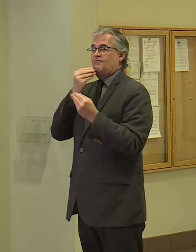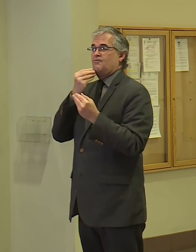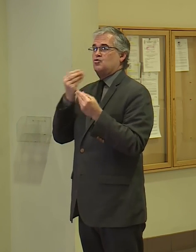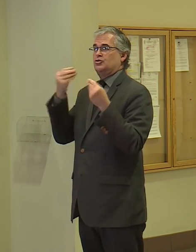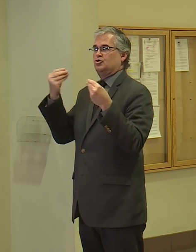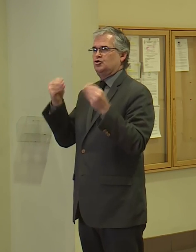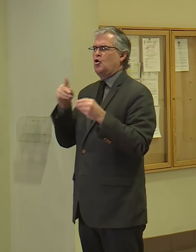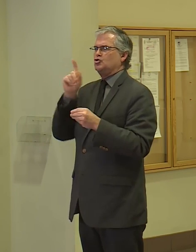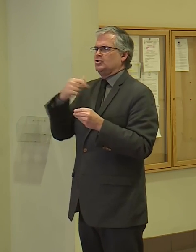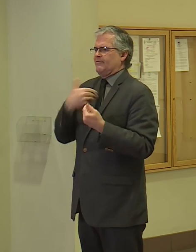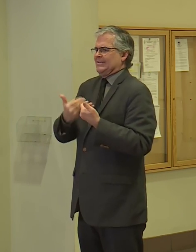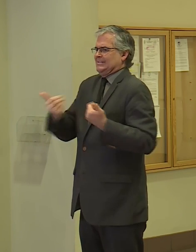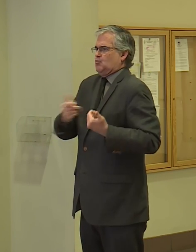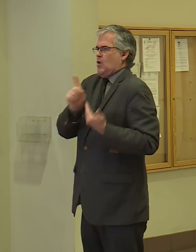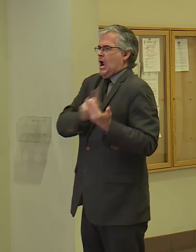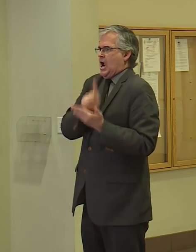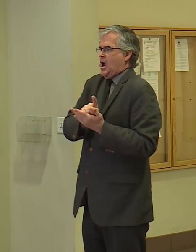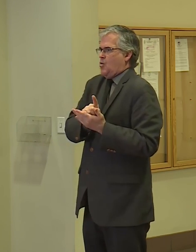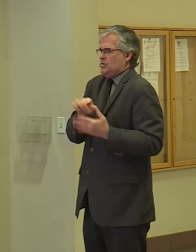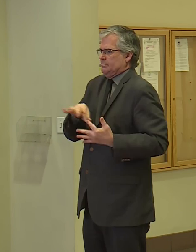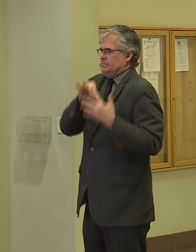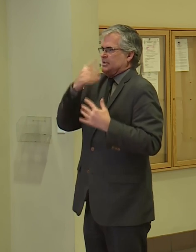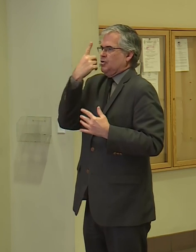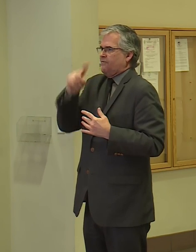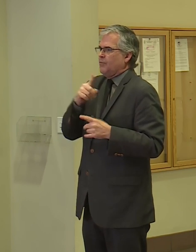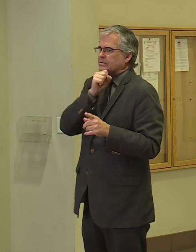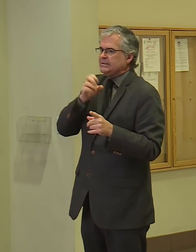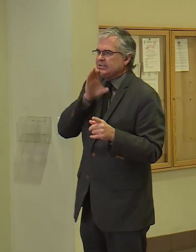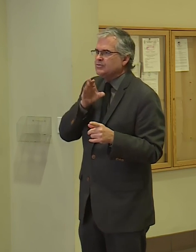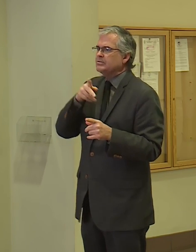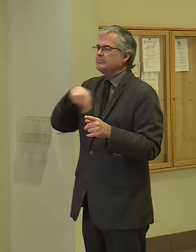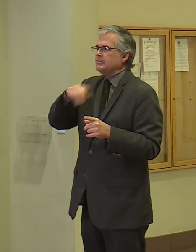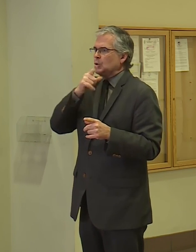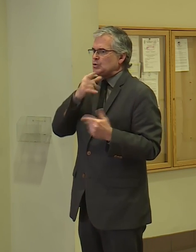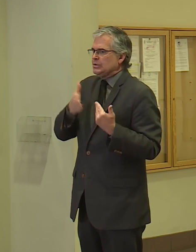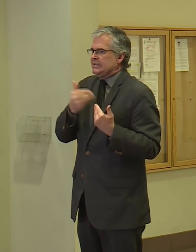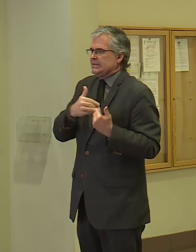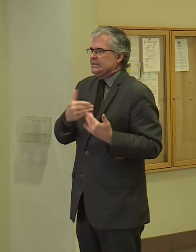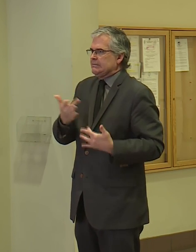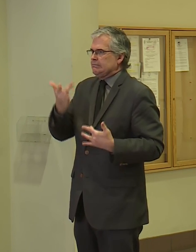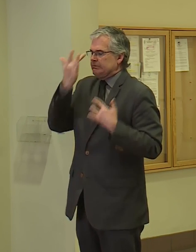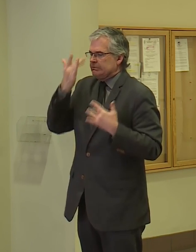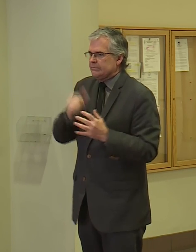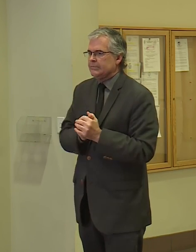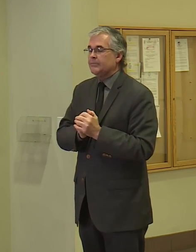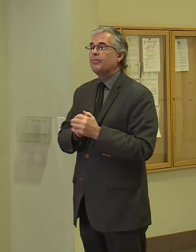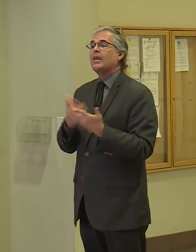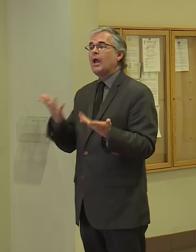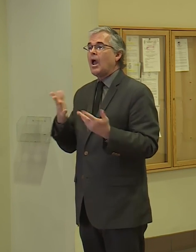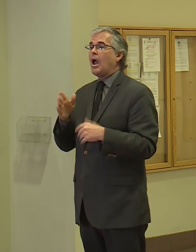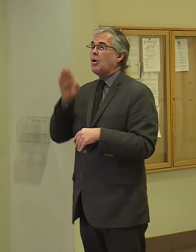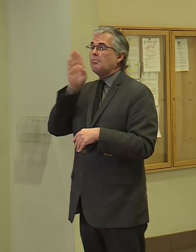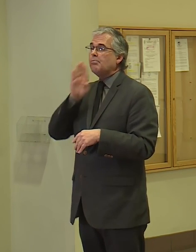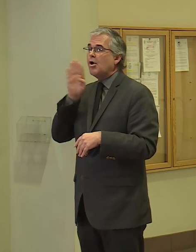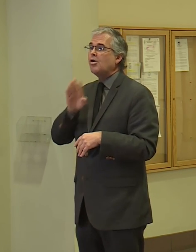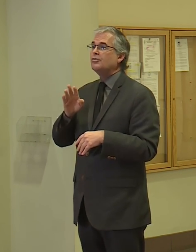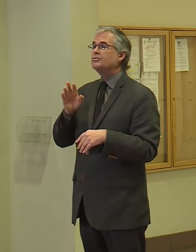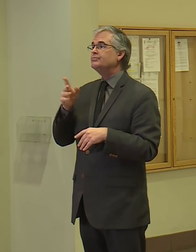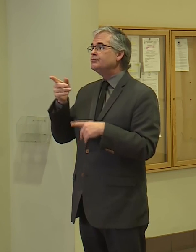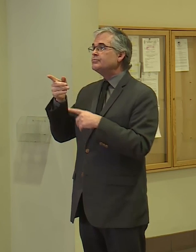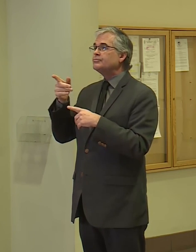seniors restaurants road Nevada in addition to pubs wineries bars and breweries that include meals provided by a